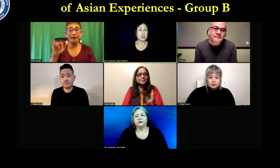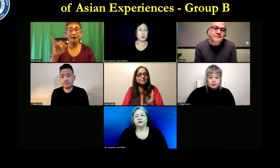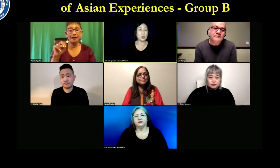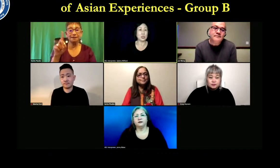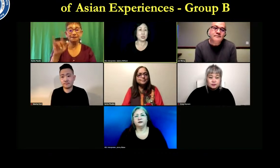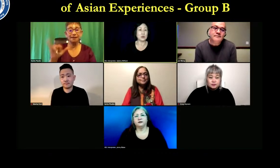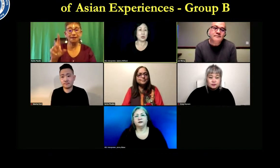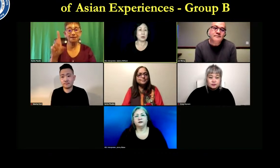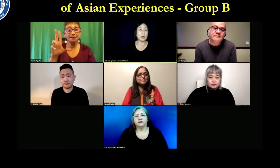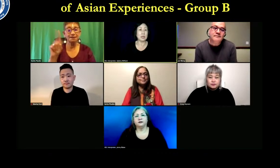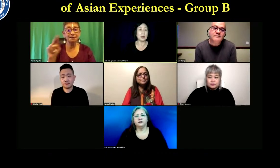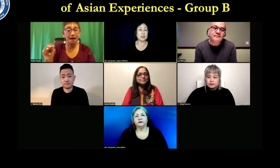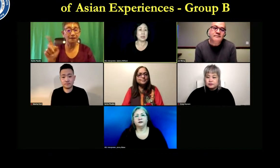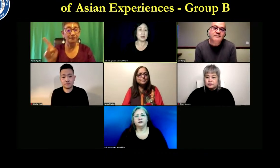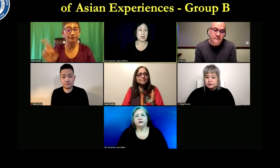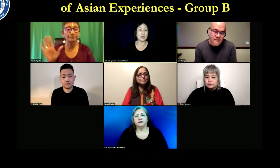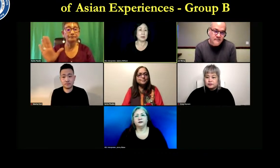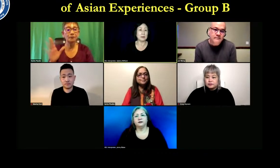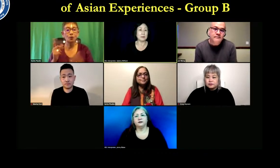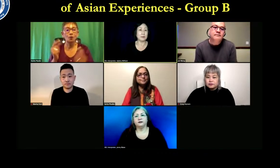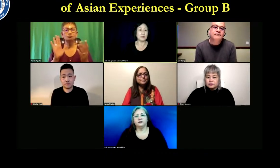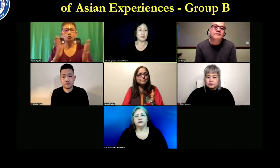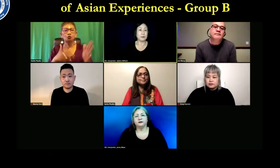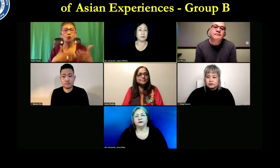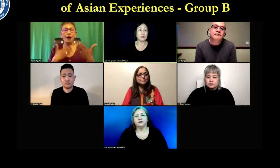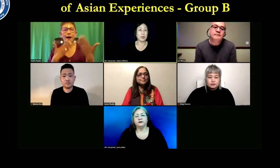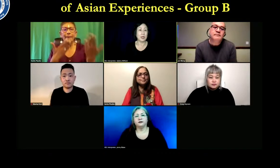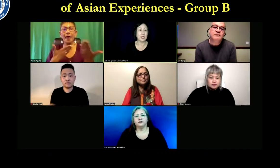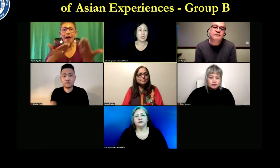So the next question is from Lindsay Dunn.